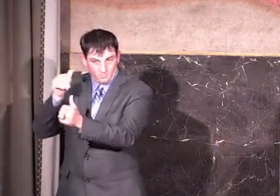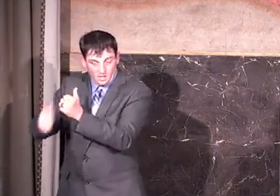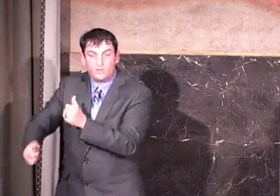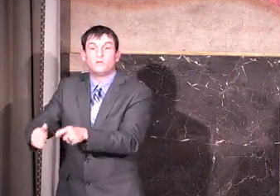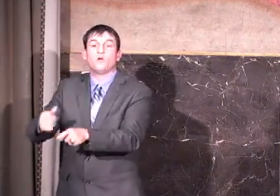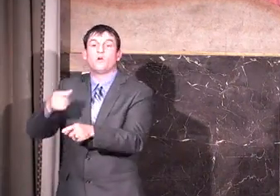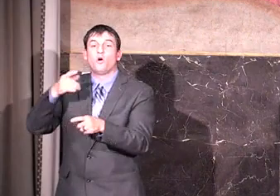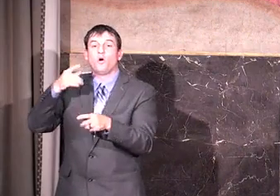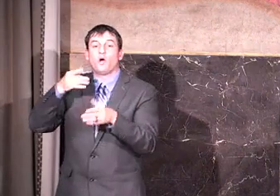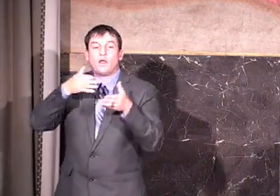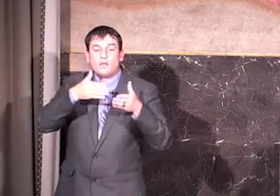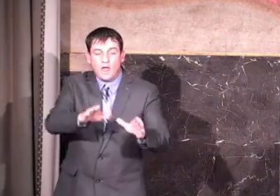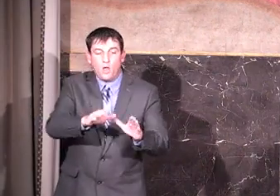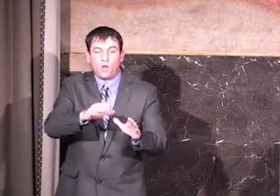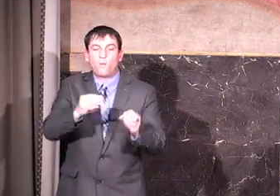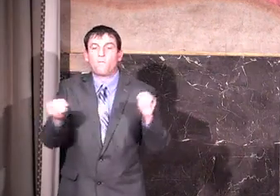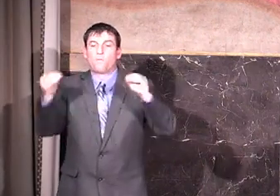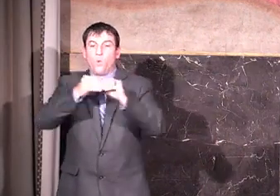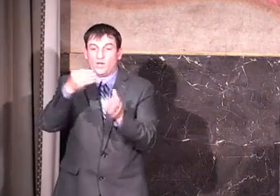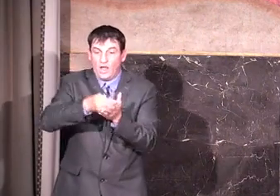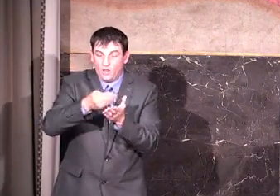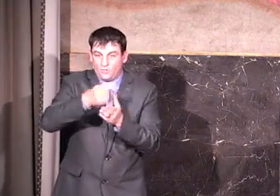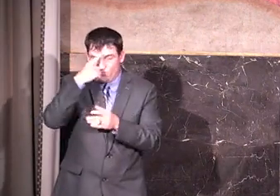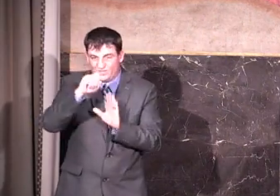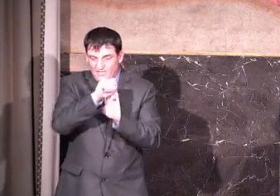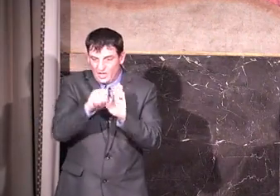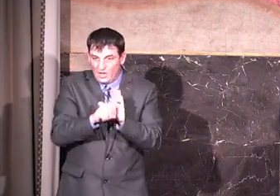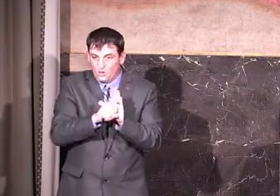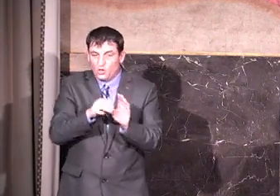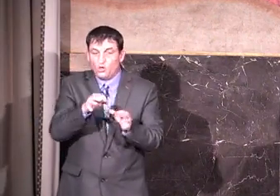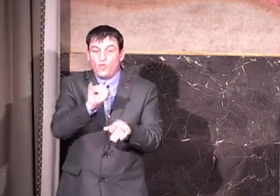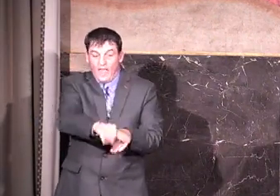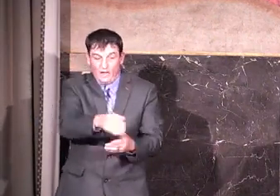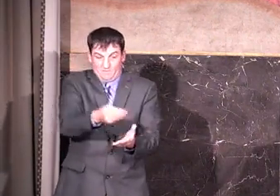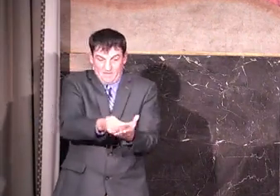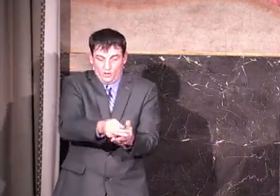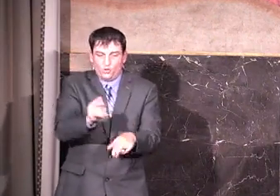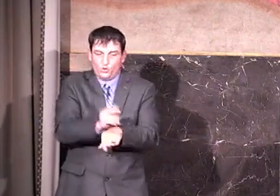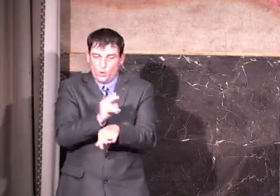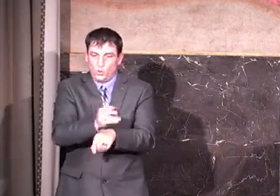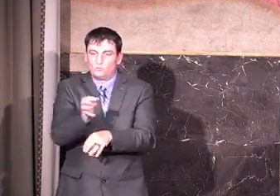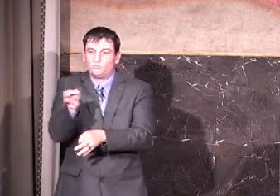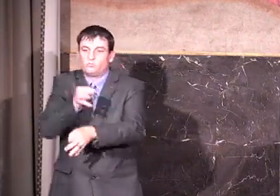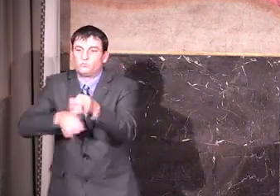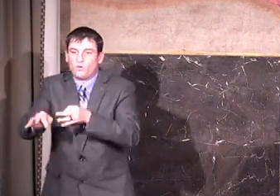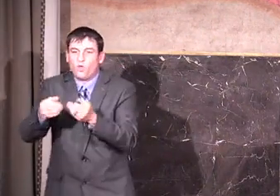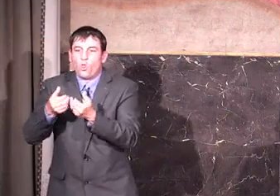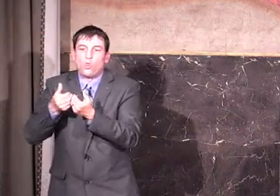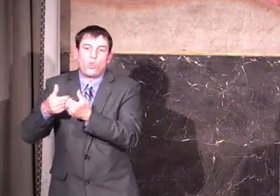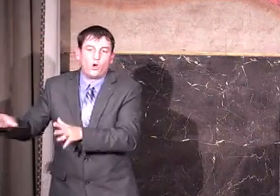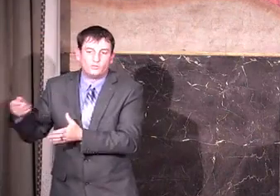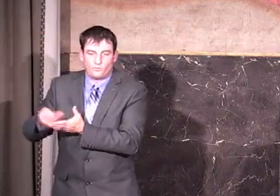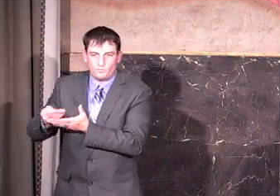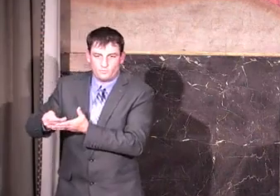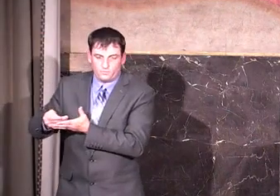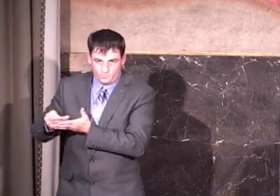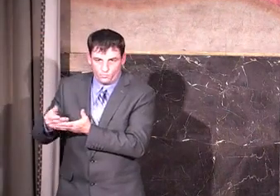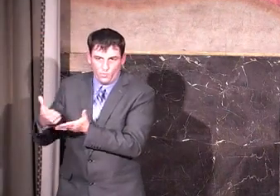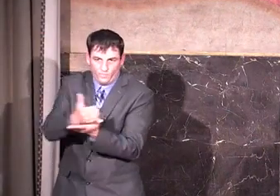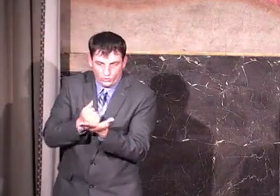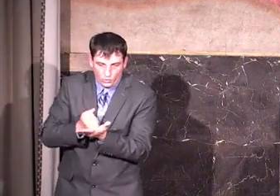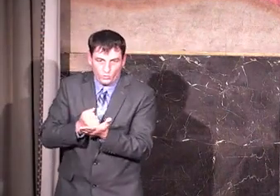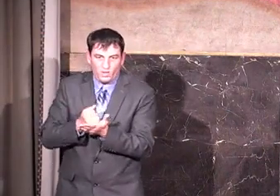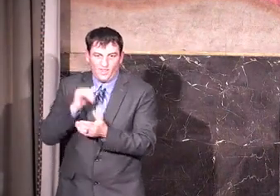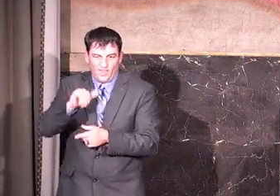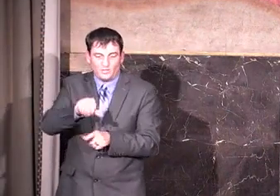to the states that can be used to make up for lost revenue. And so that's another thing that I directed the